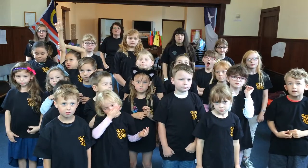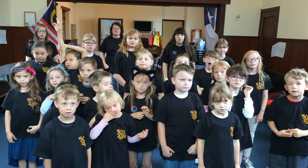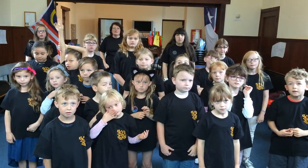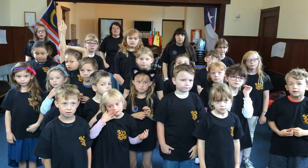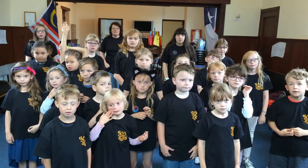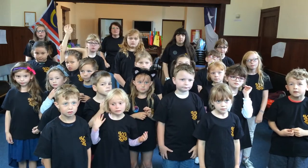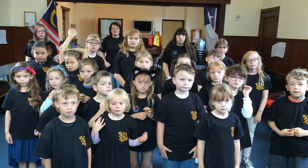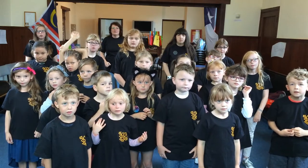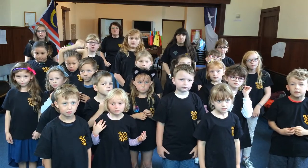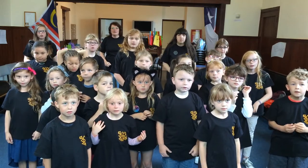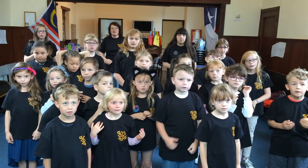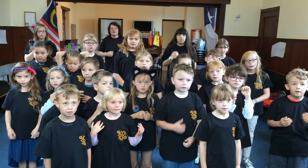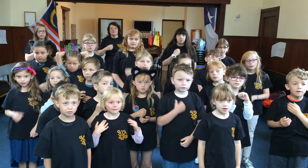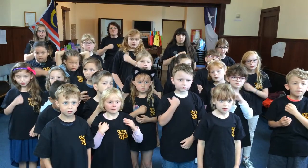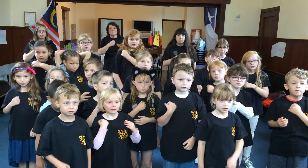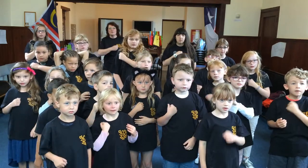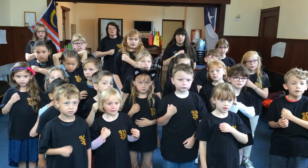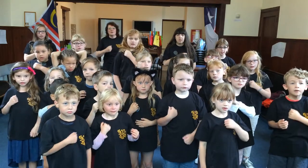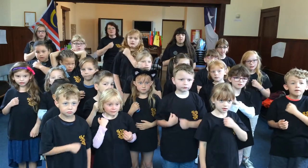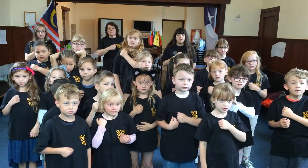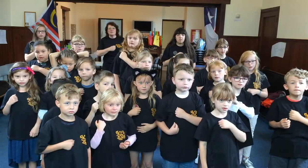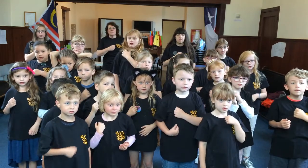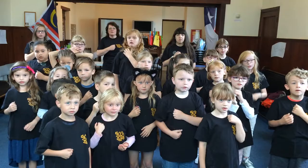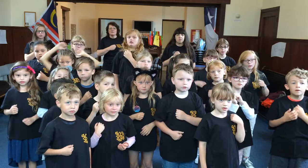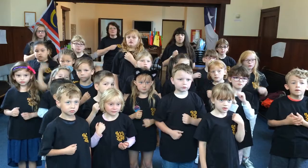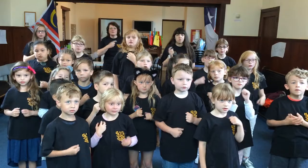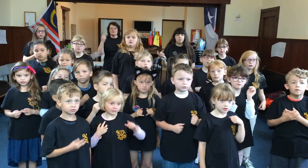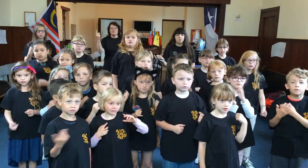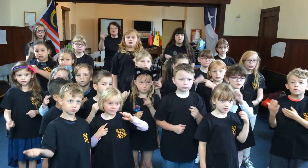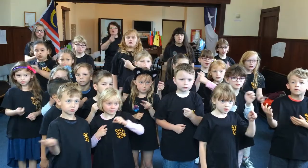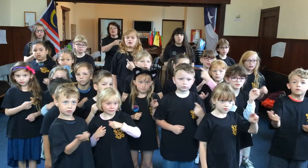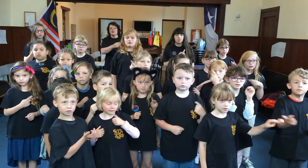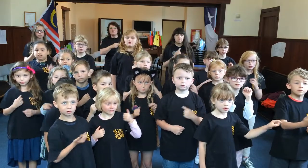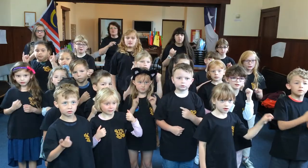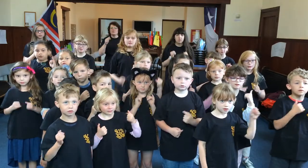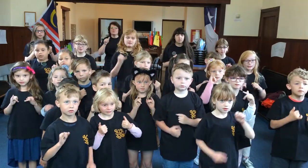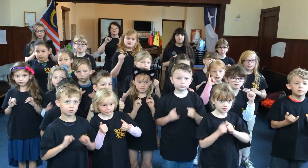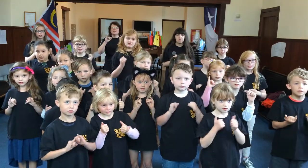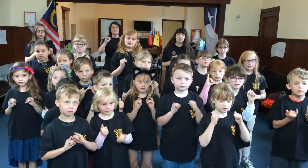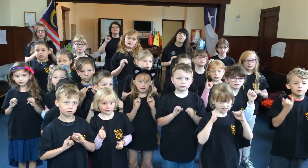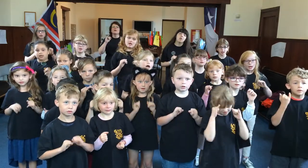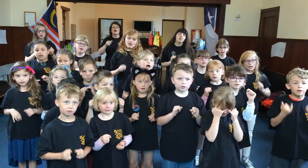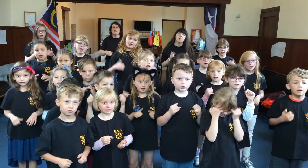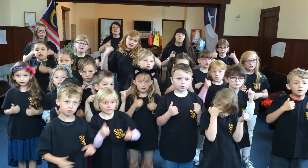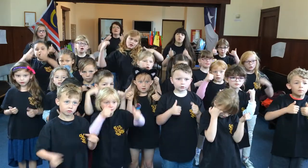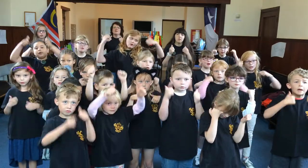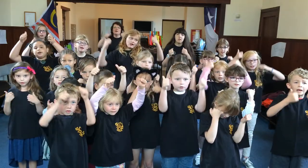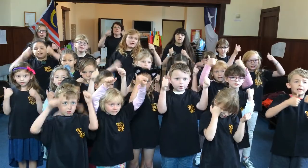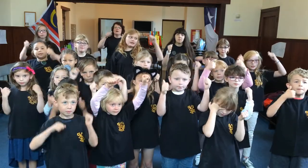Oh, we have tears in heaven, hallowed